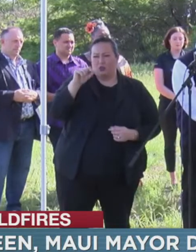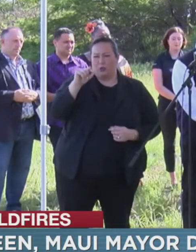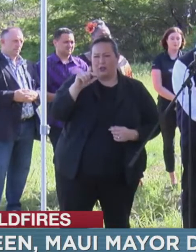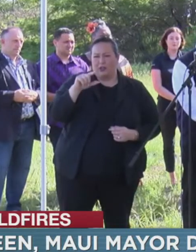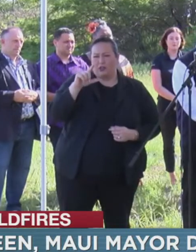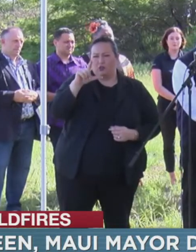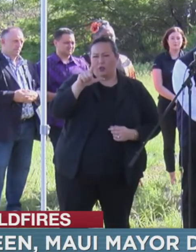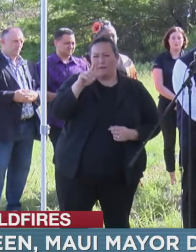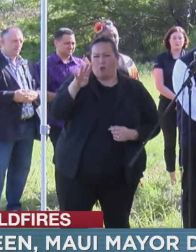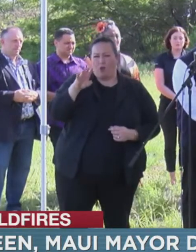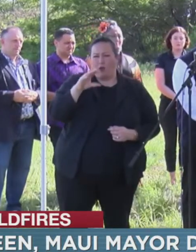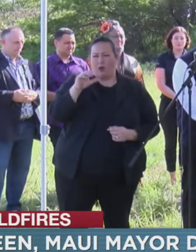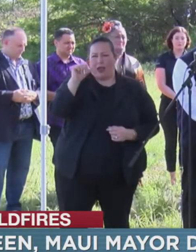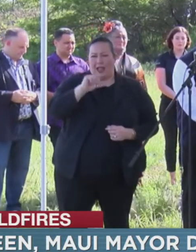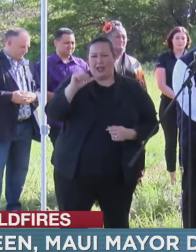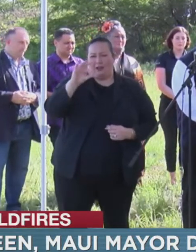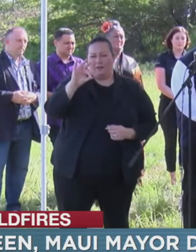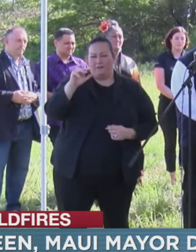FEMA.dhs.gov.